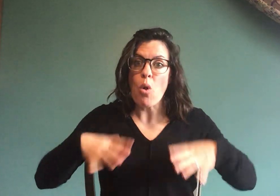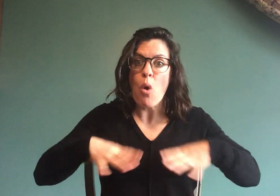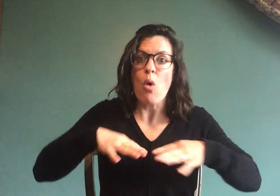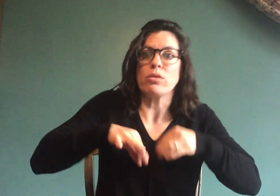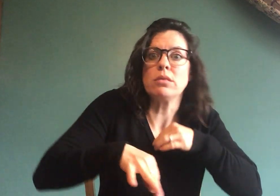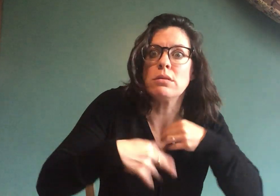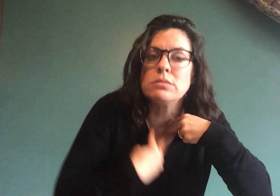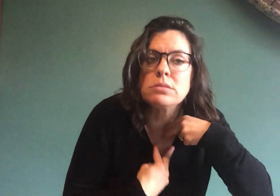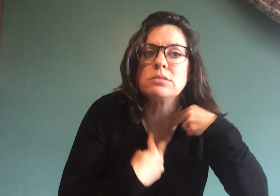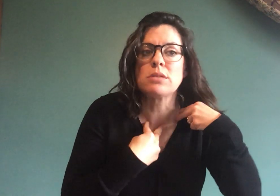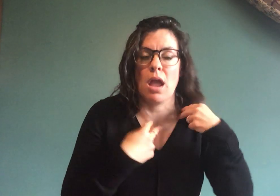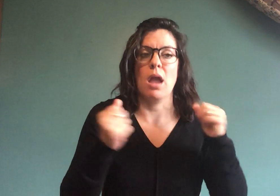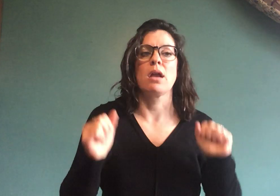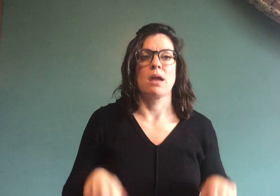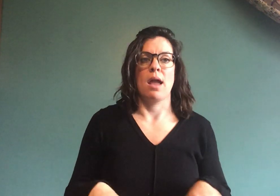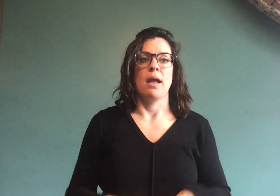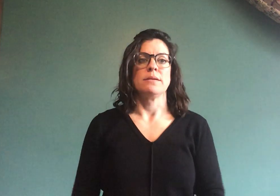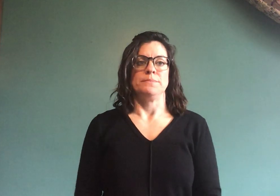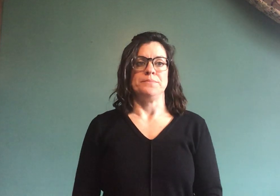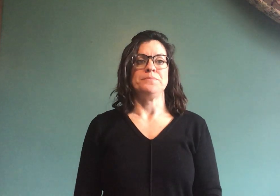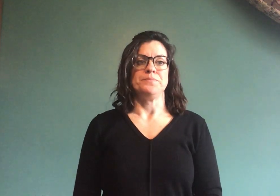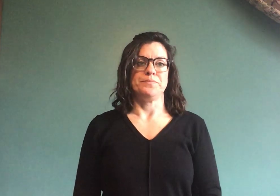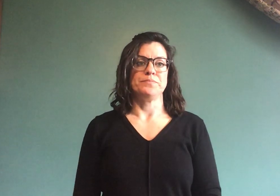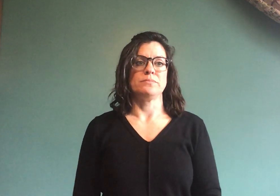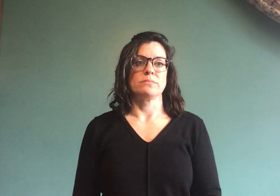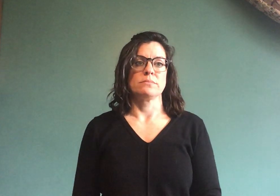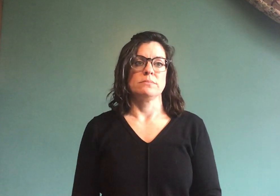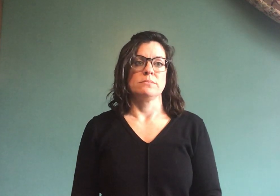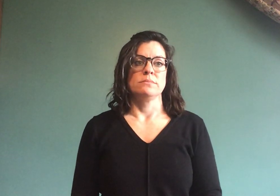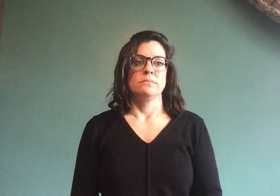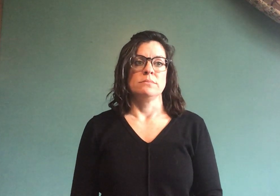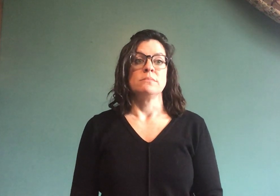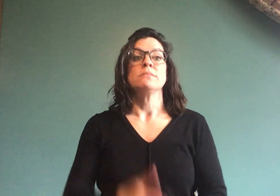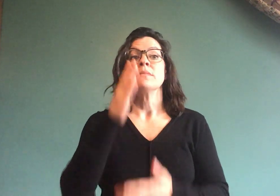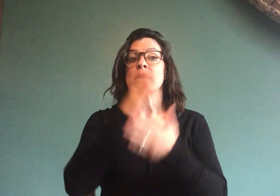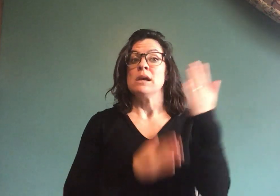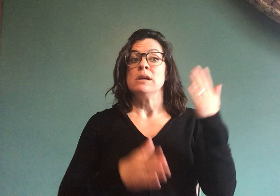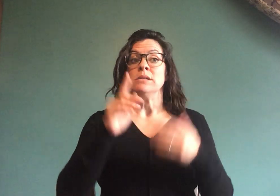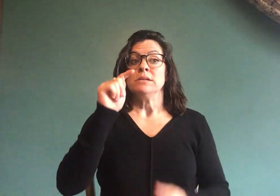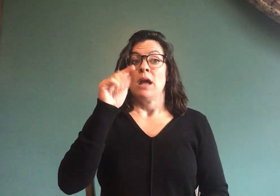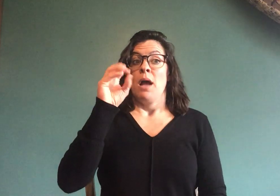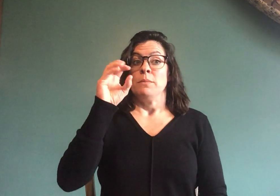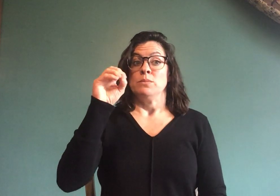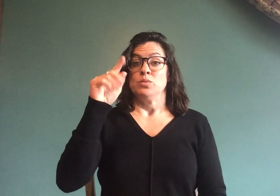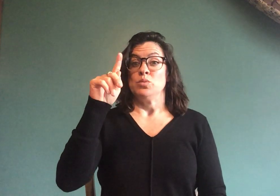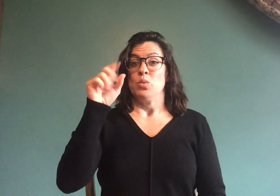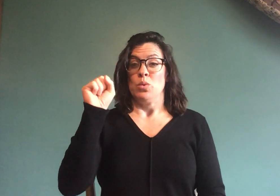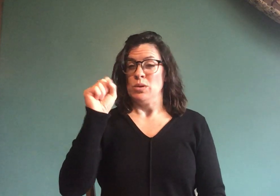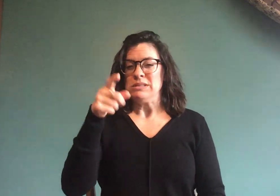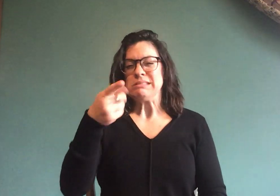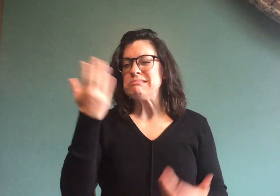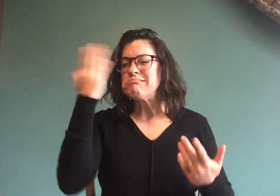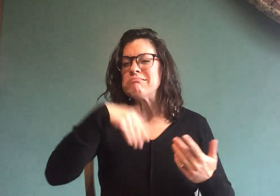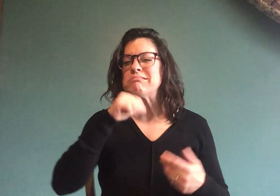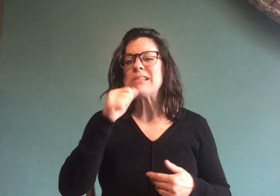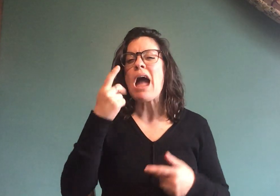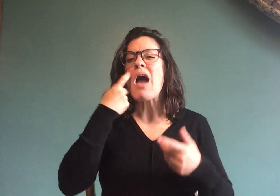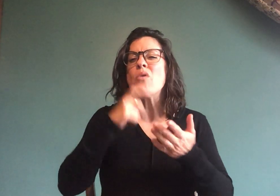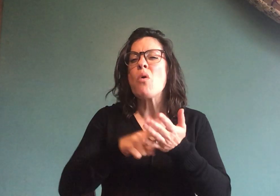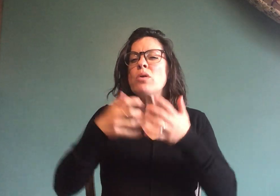them because they're below, but they have motors, and the motors are driven by a belt. So if we didn't have a cover around the